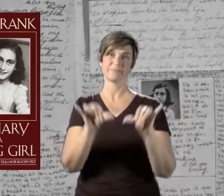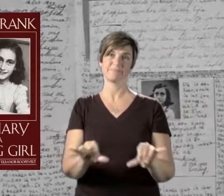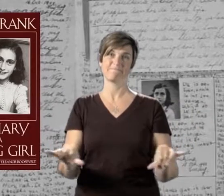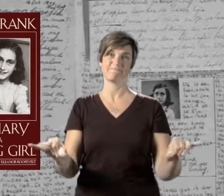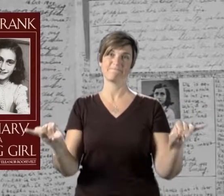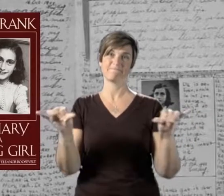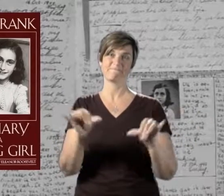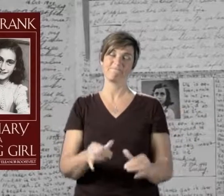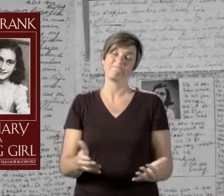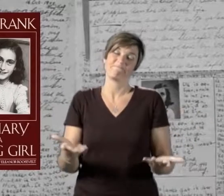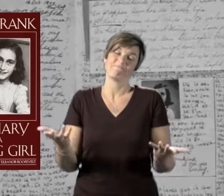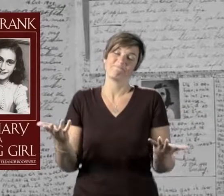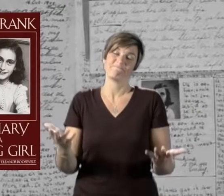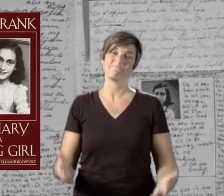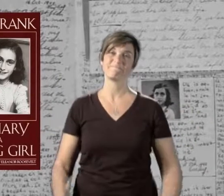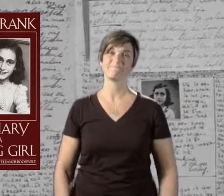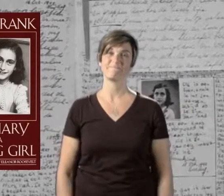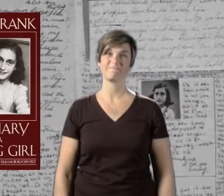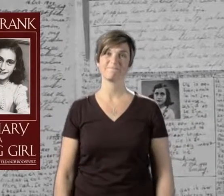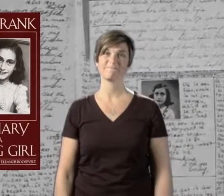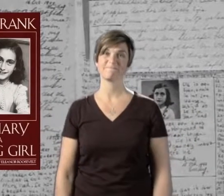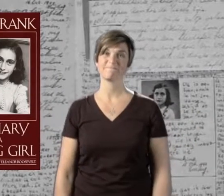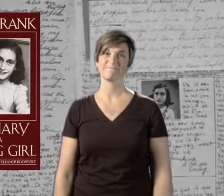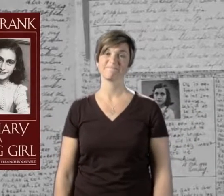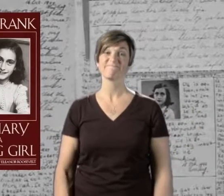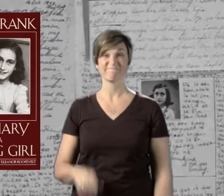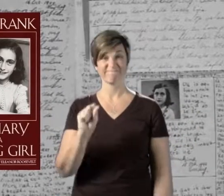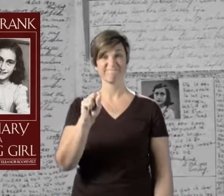Yes, Kitty. Anne is a crazy child.